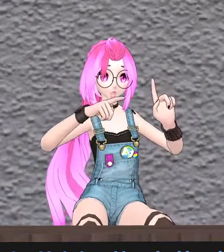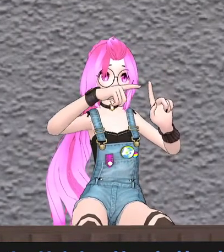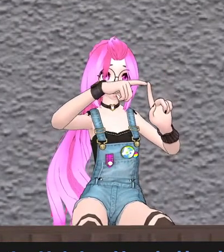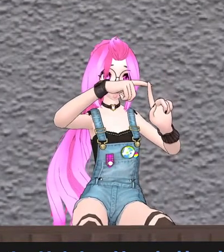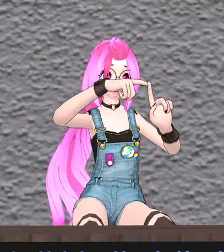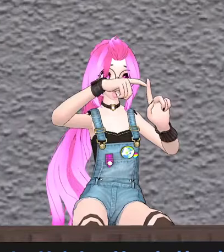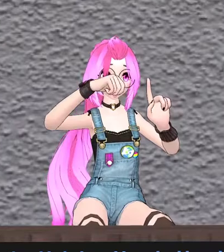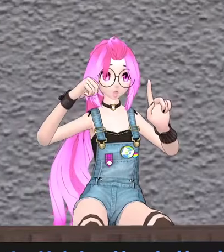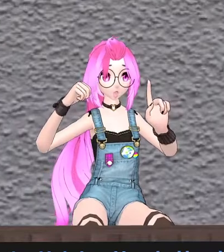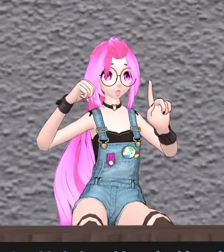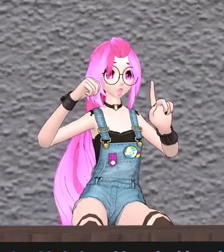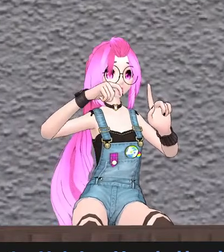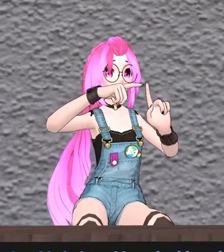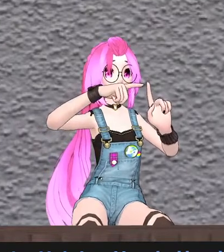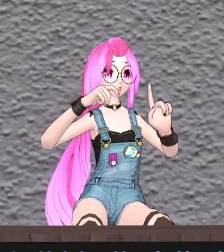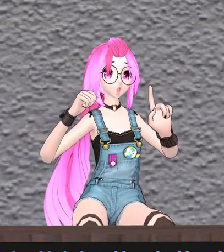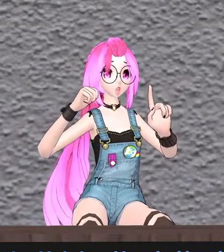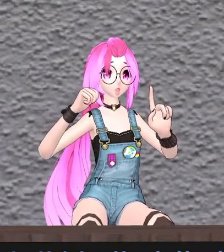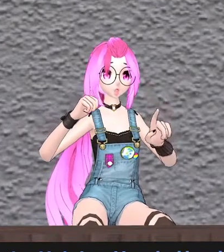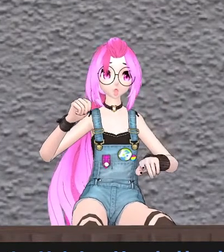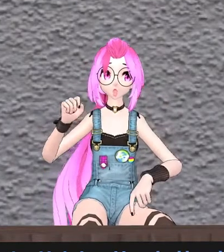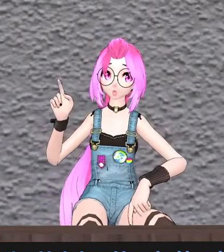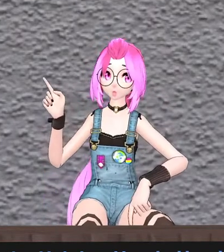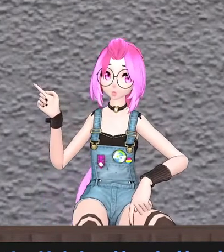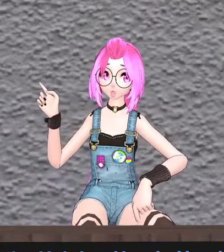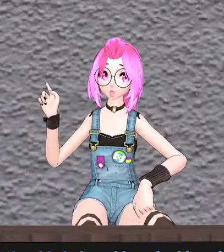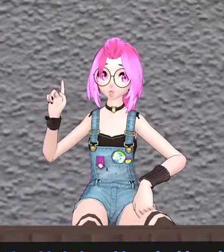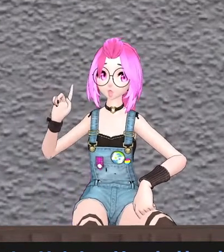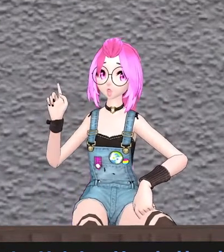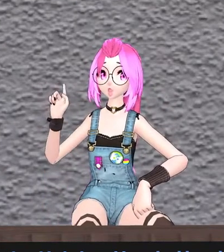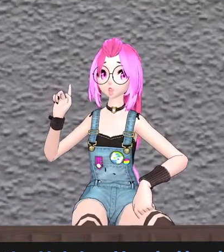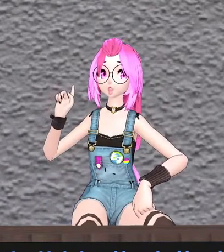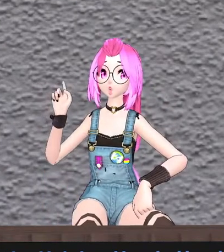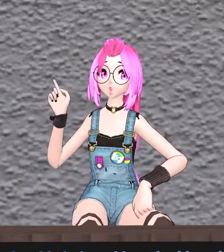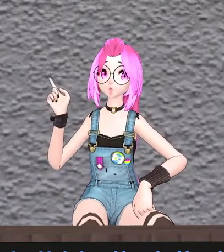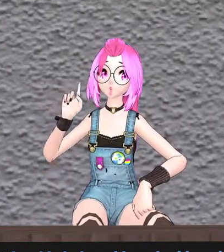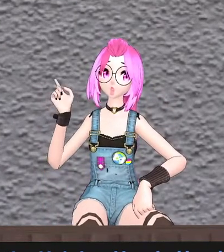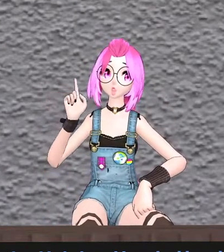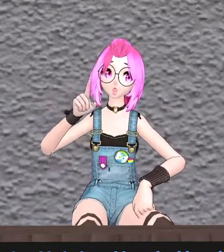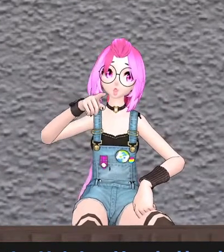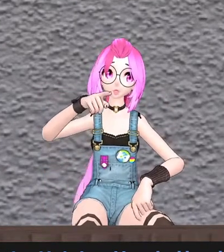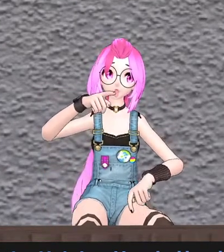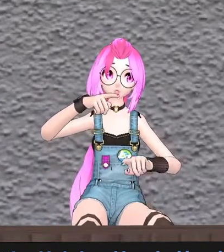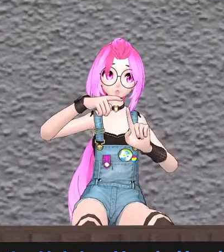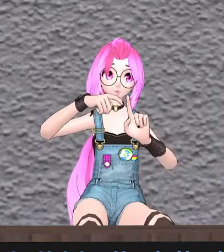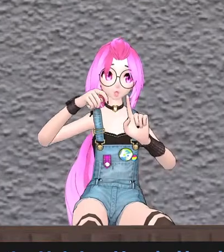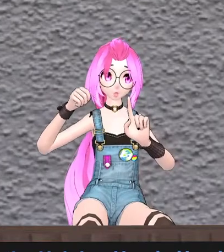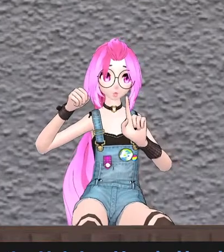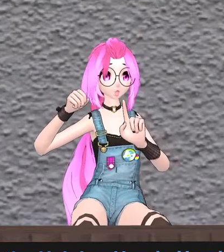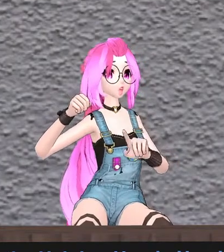is something and you're coming from it. You're pulling back from it. So somebody asks you, where are you